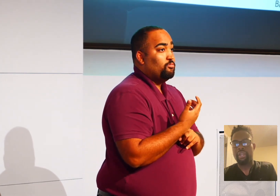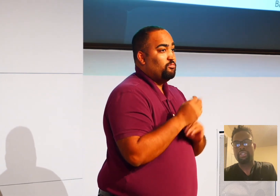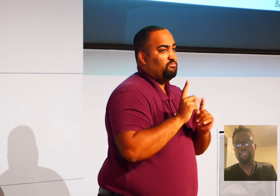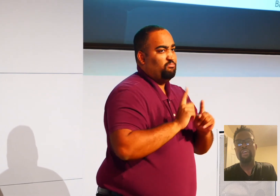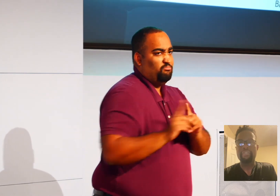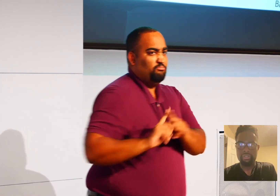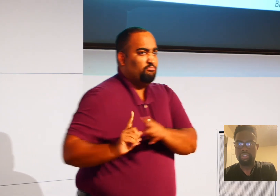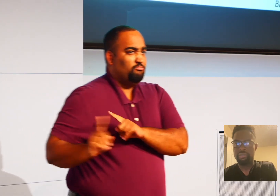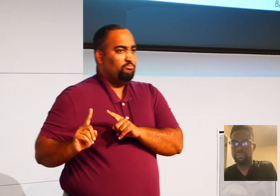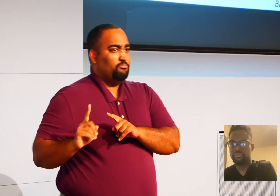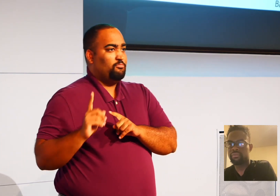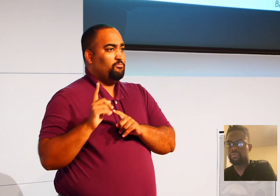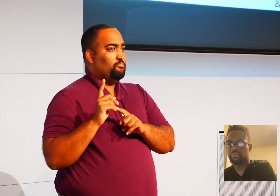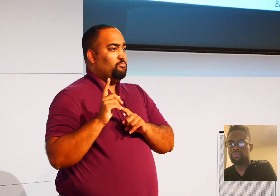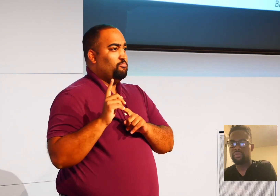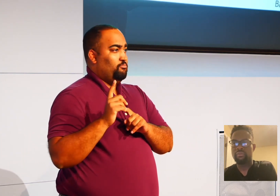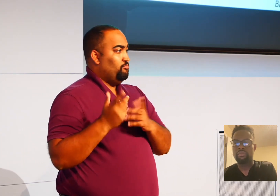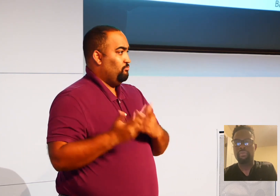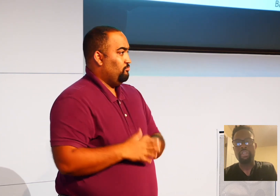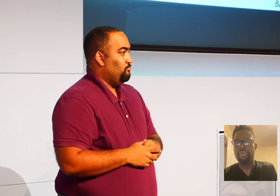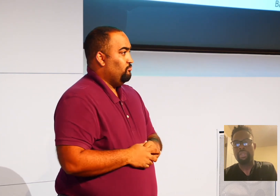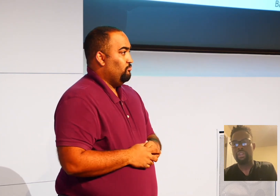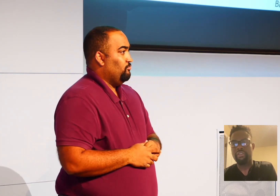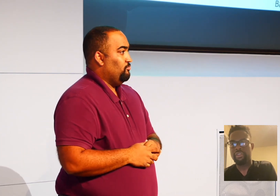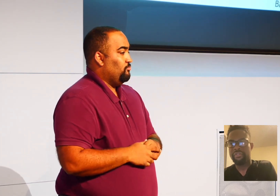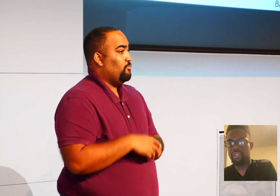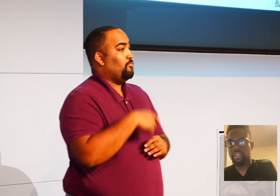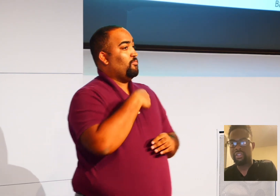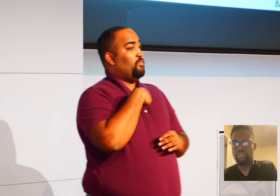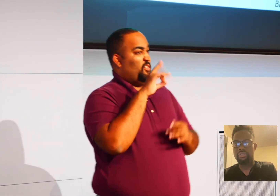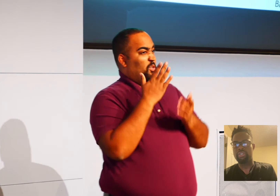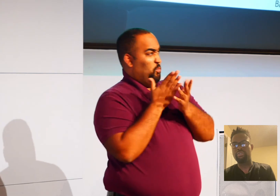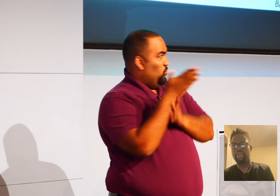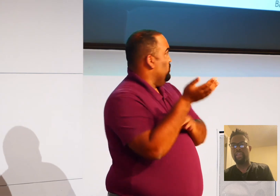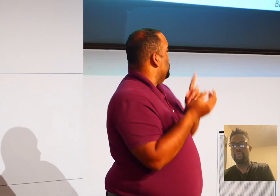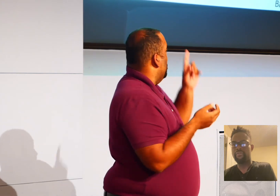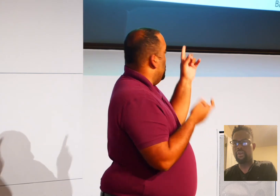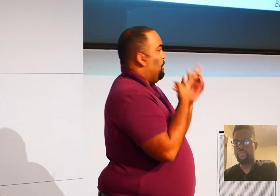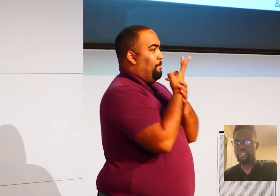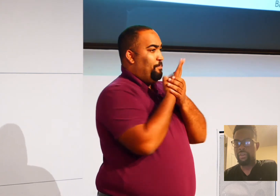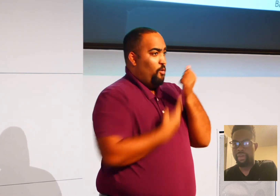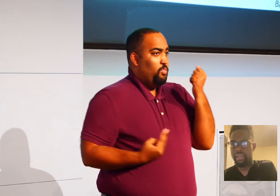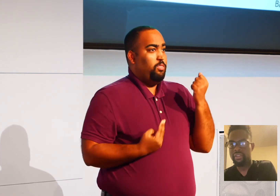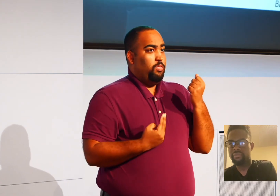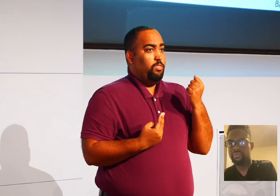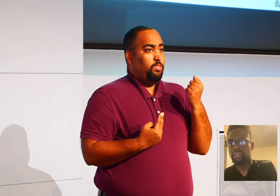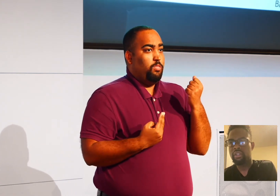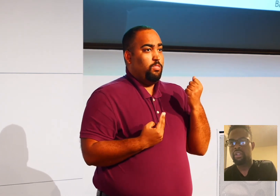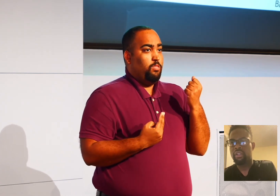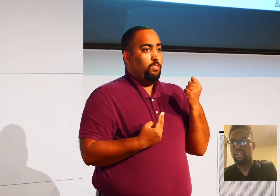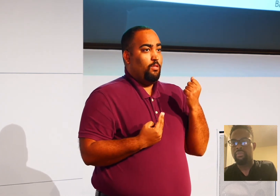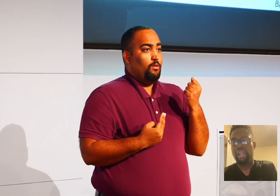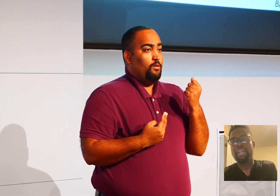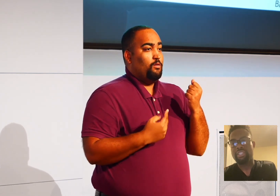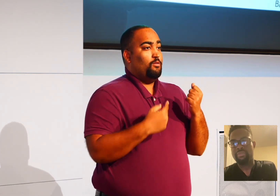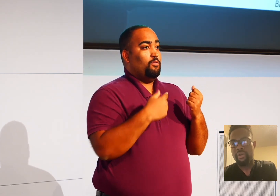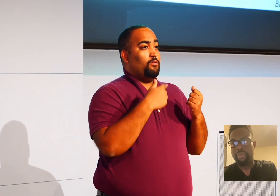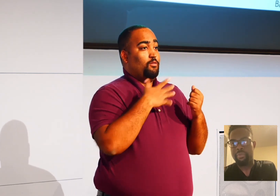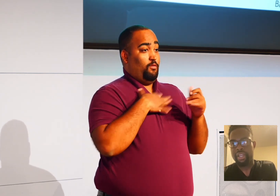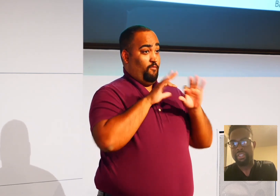deaf culture. They can mean many other different things. Those are just two I came up off the top of my head. But I just feel like to practice